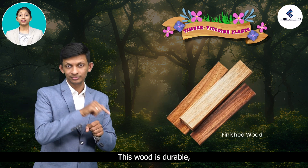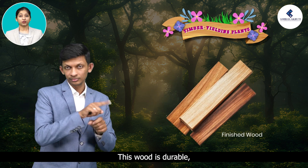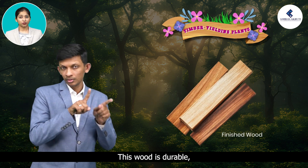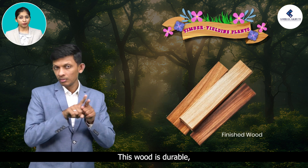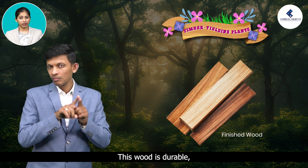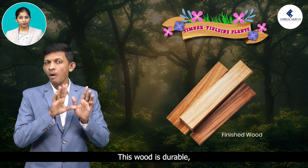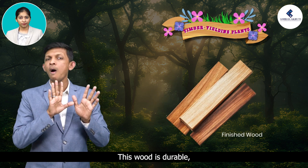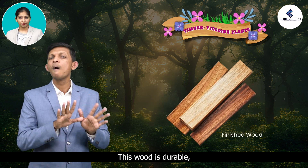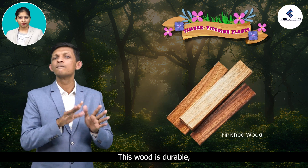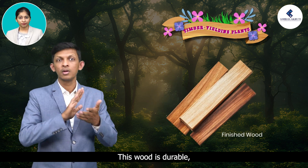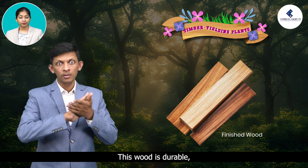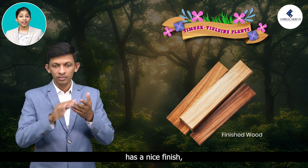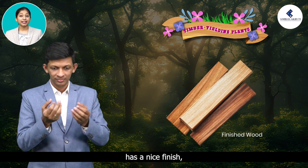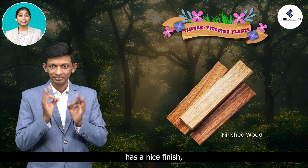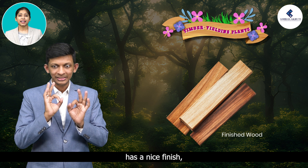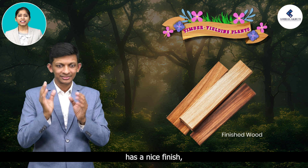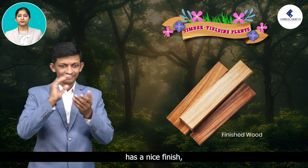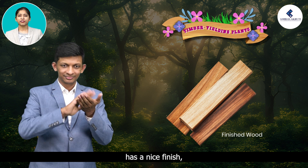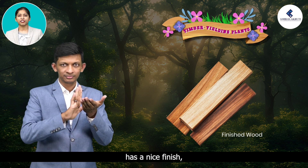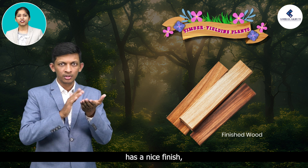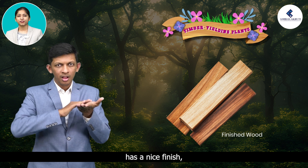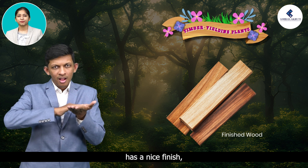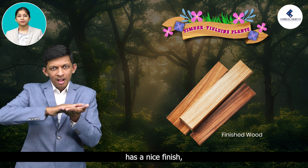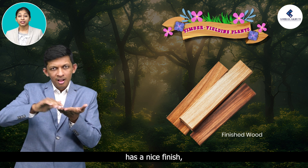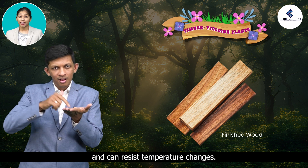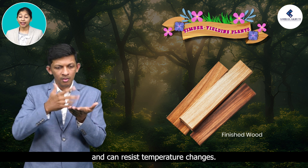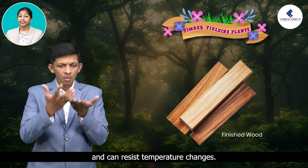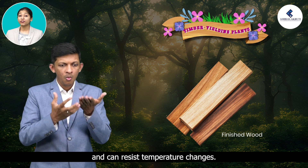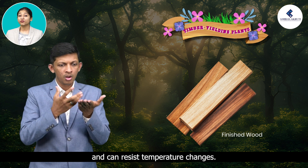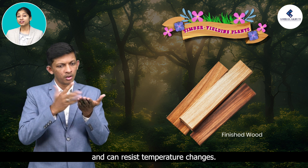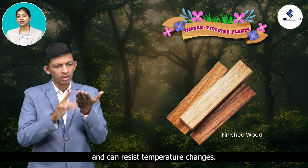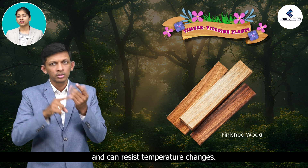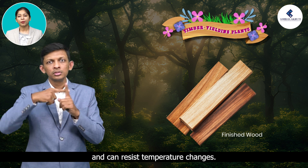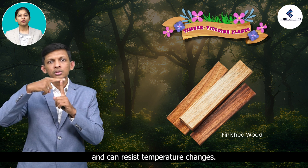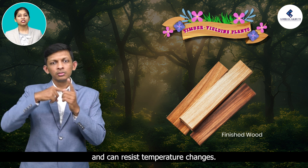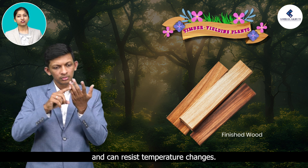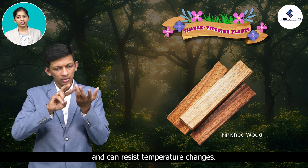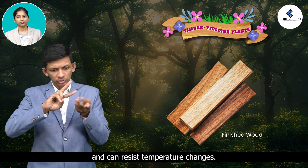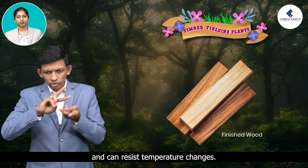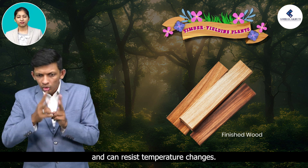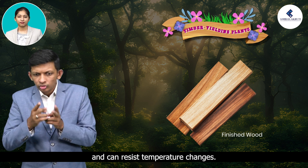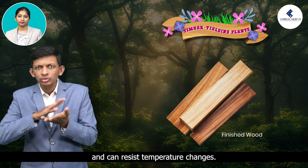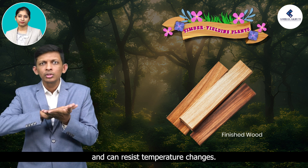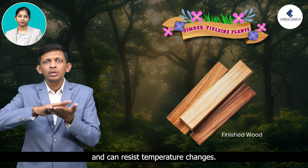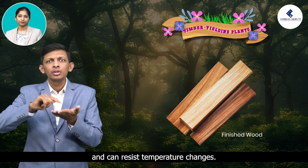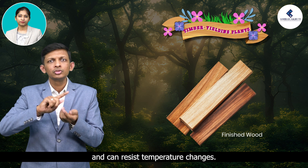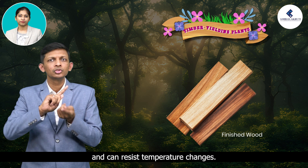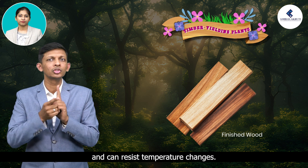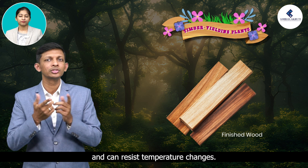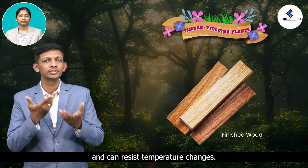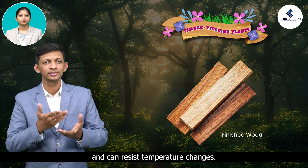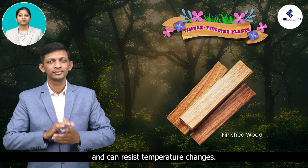This wood is durable, has a nice finish, and can resist temperature changes.